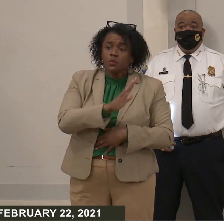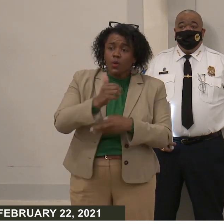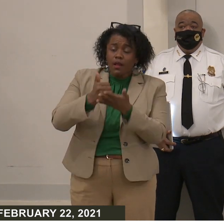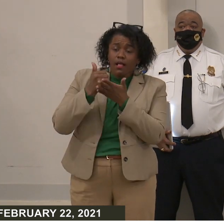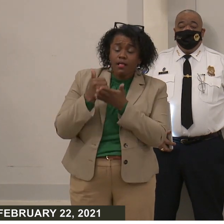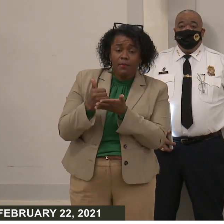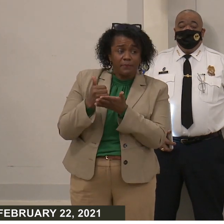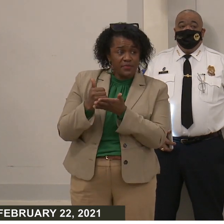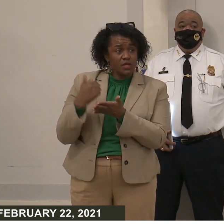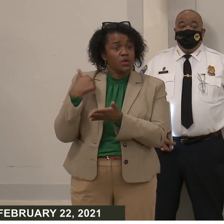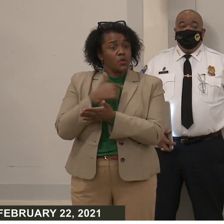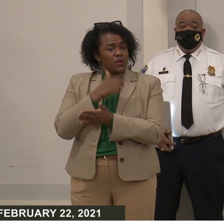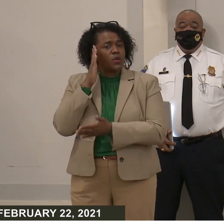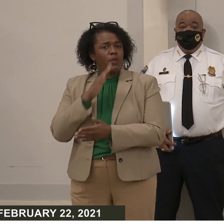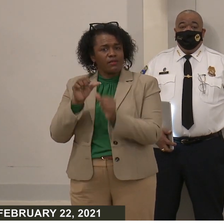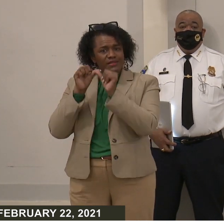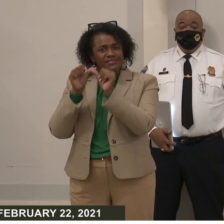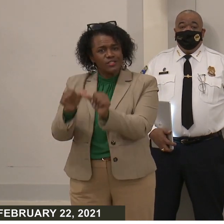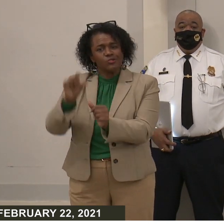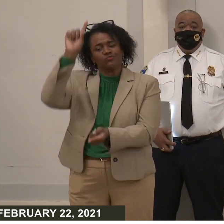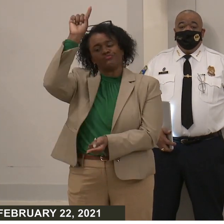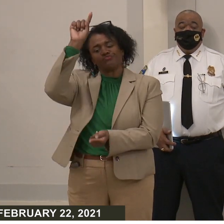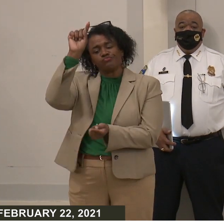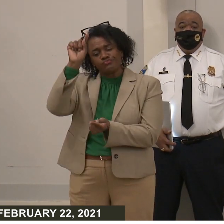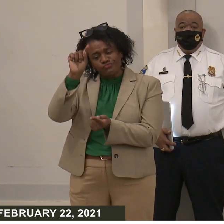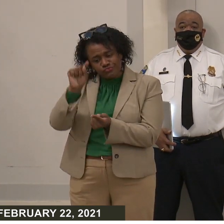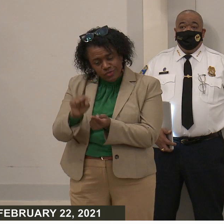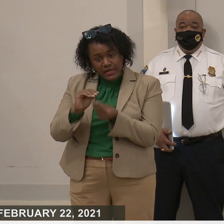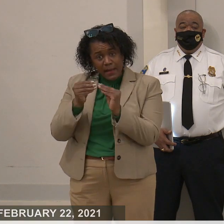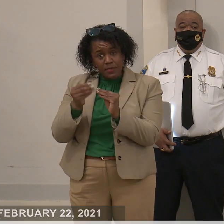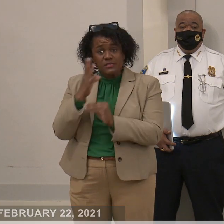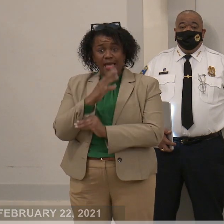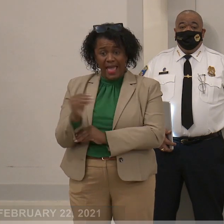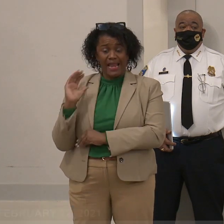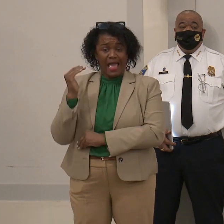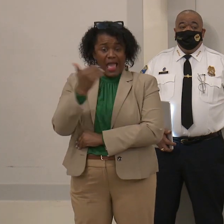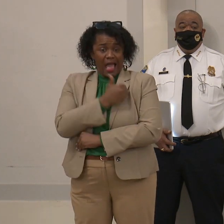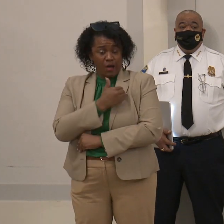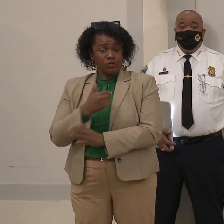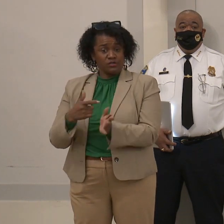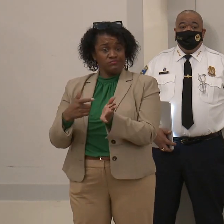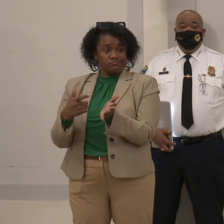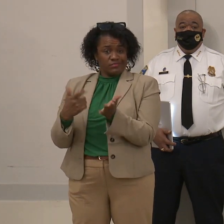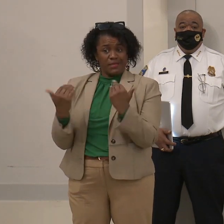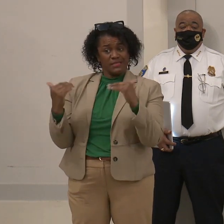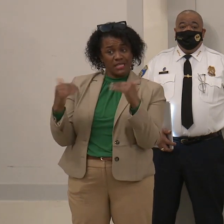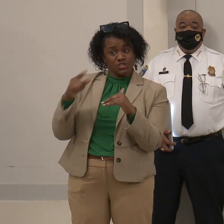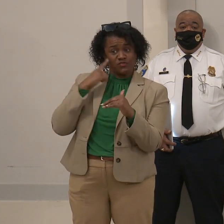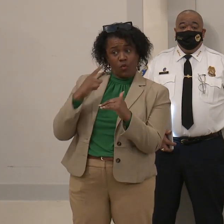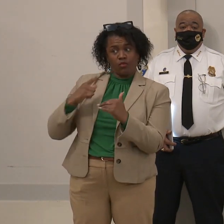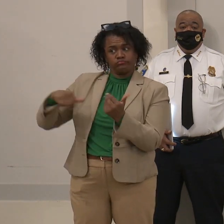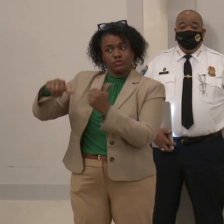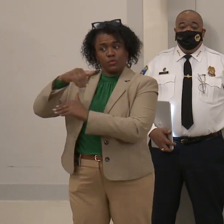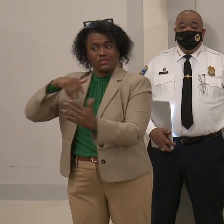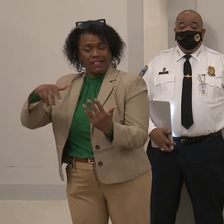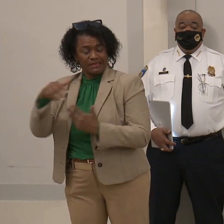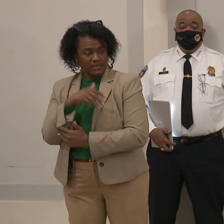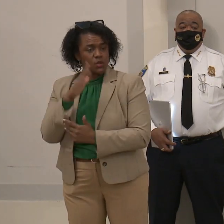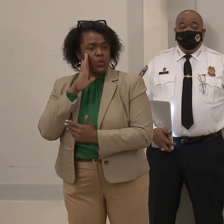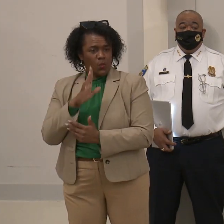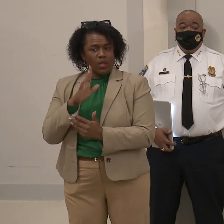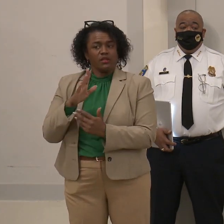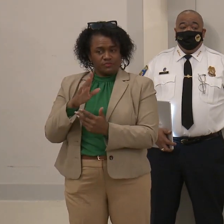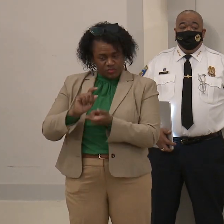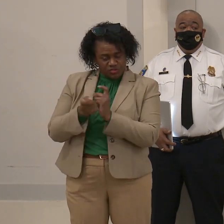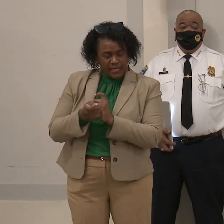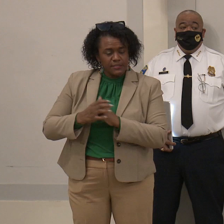these guidelines, we should continue to see progress in our restrictions as our vaccination rates increase. For questions related to the executive